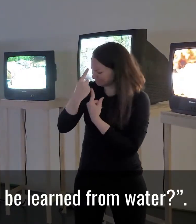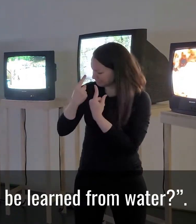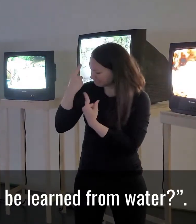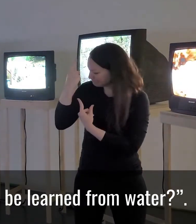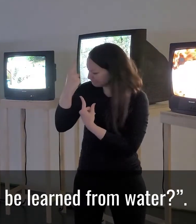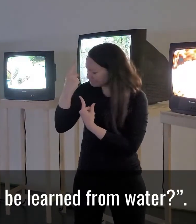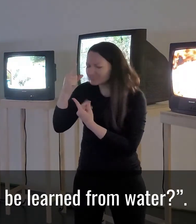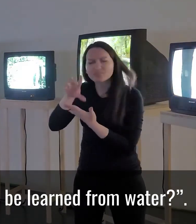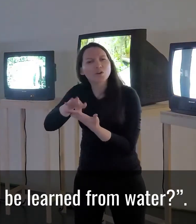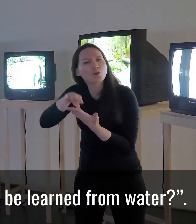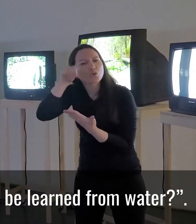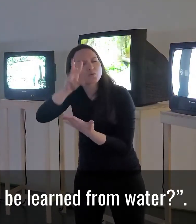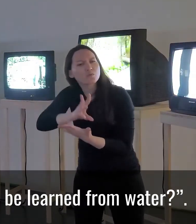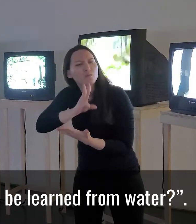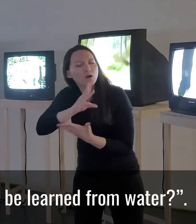be learned from water?